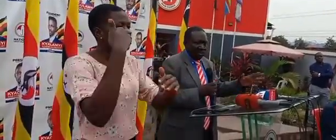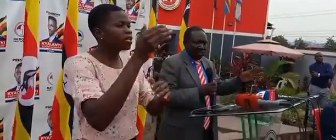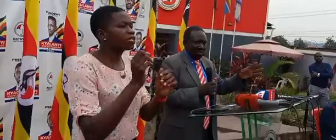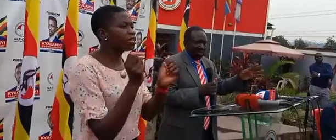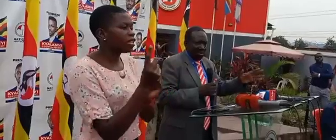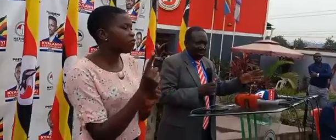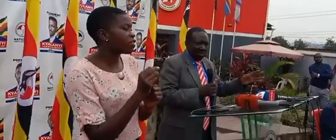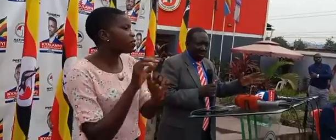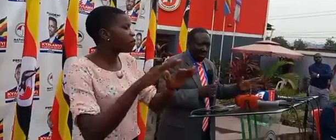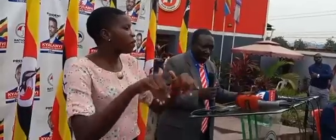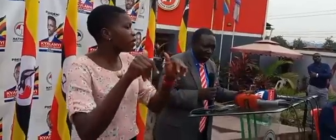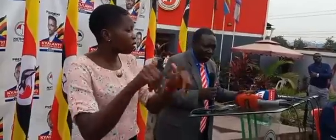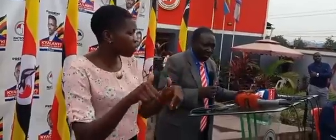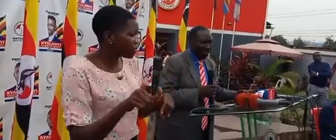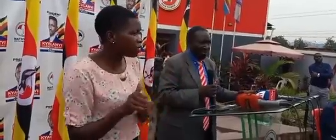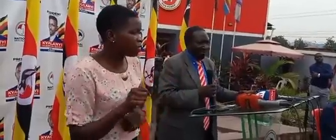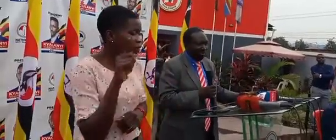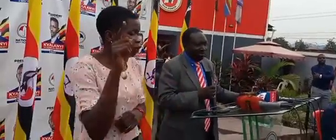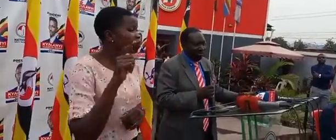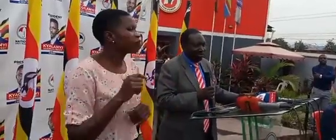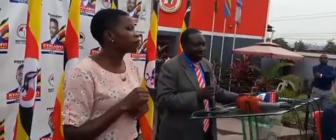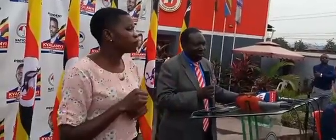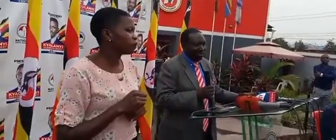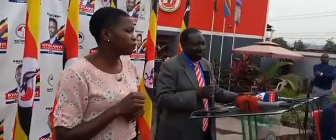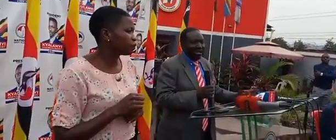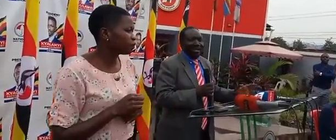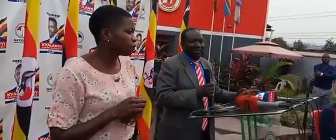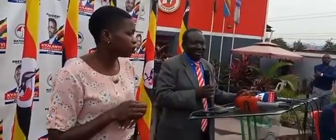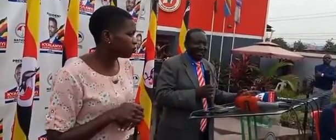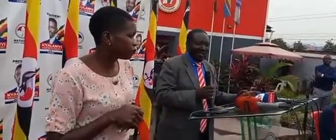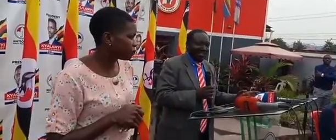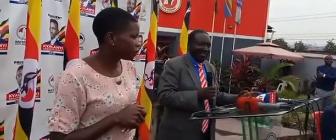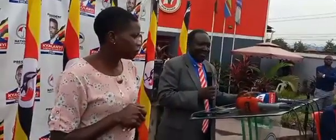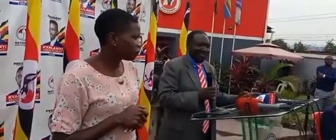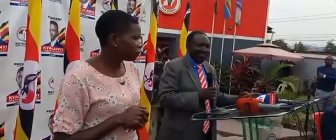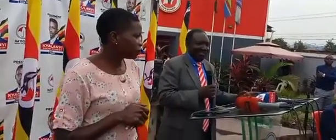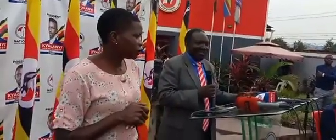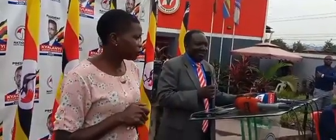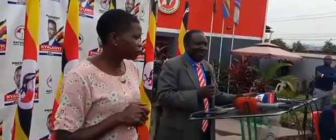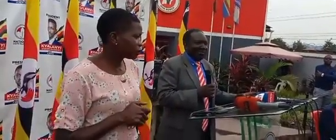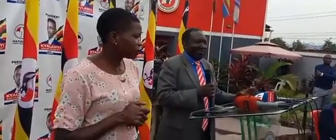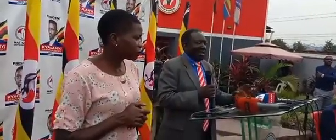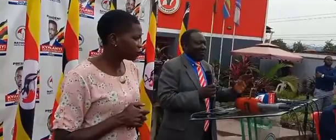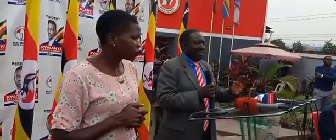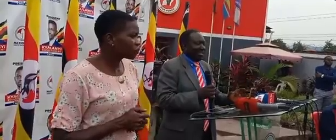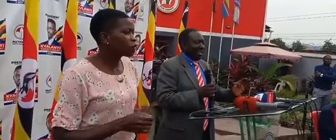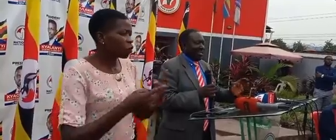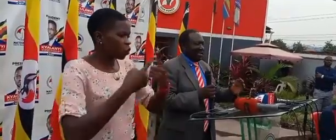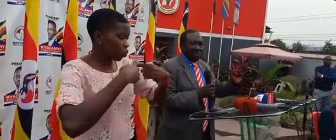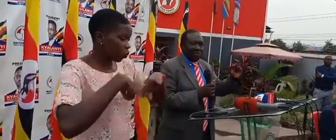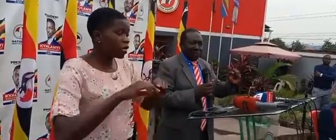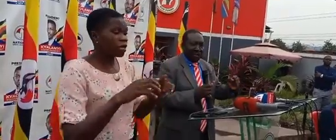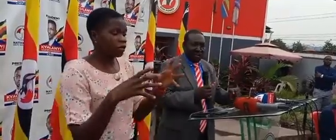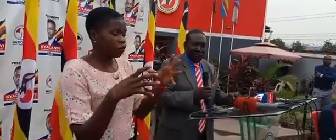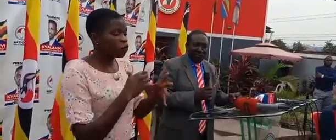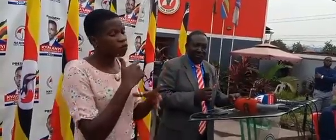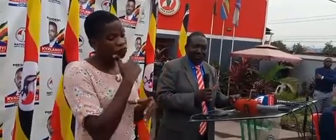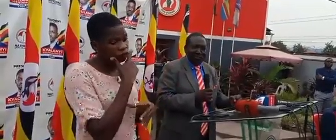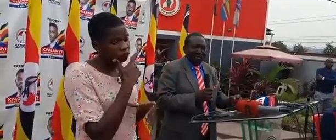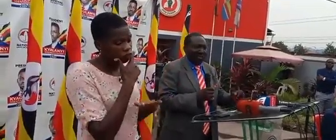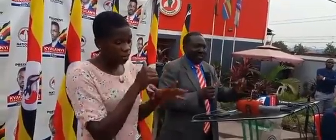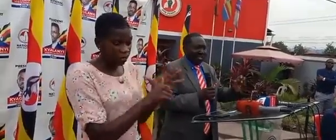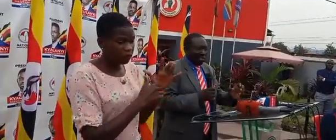yokumwe nemu kumi n'omu 11th parliament. Fenga pata ya National Unity